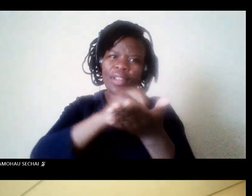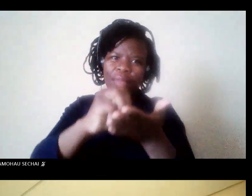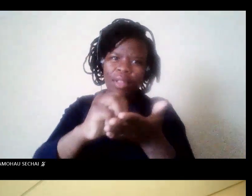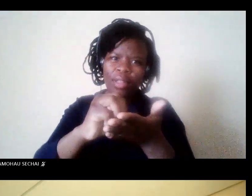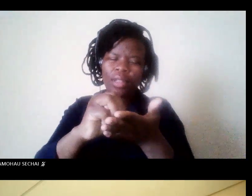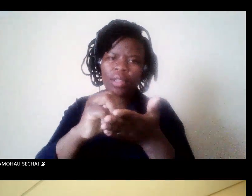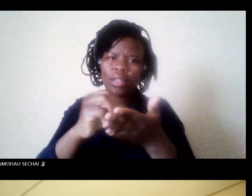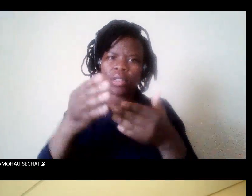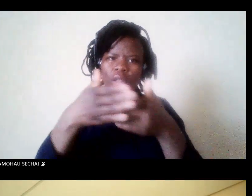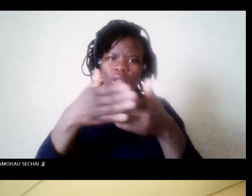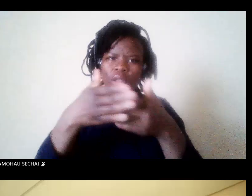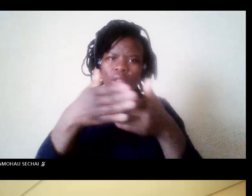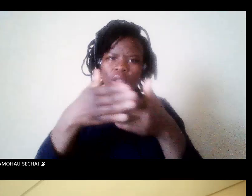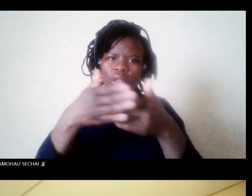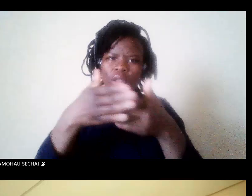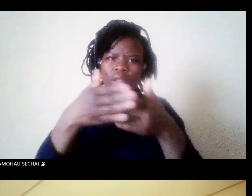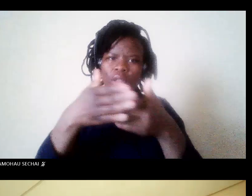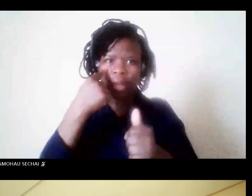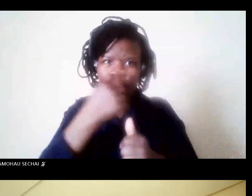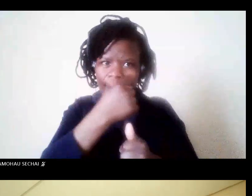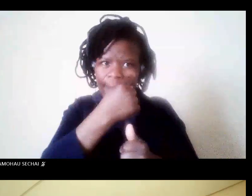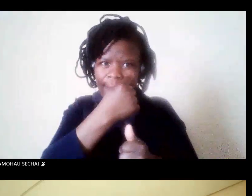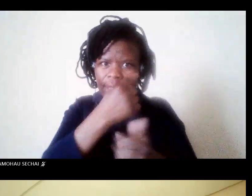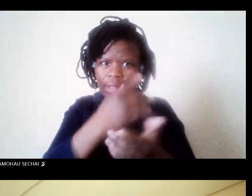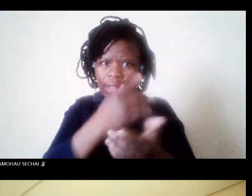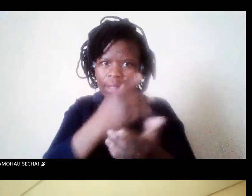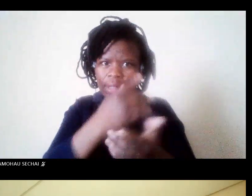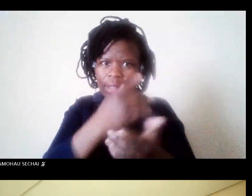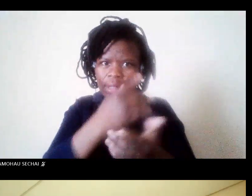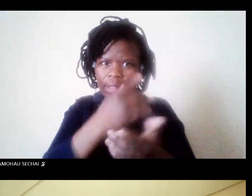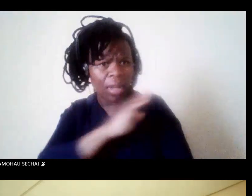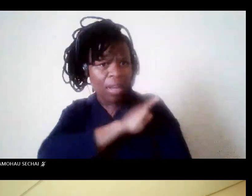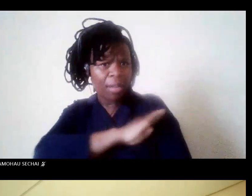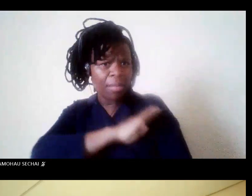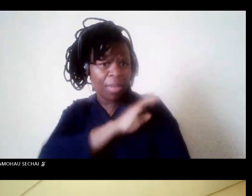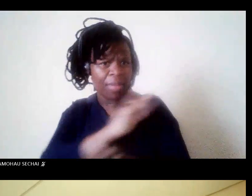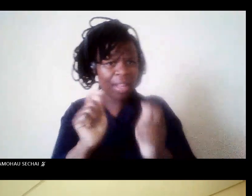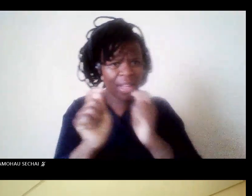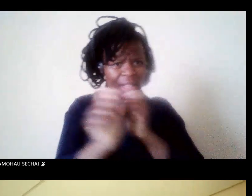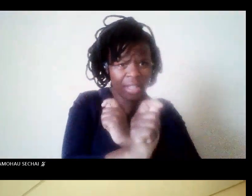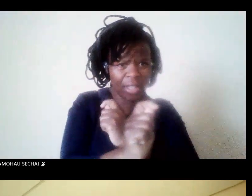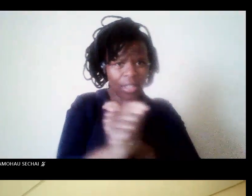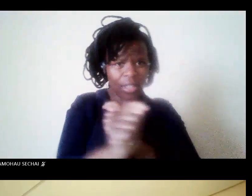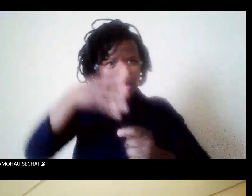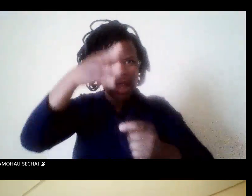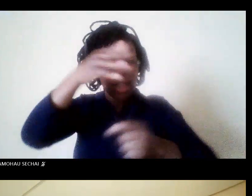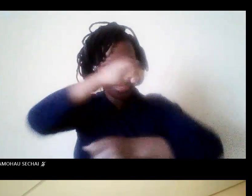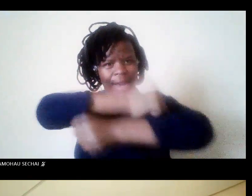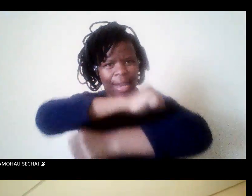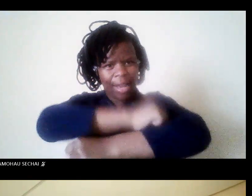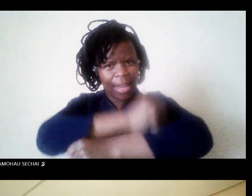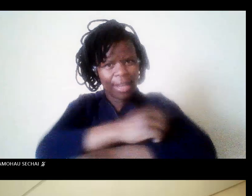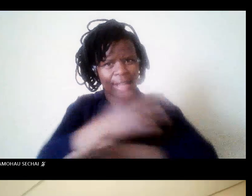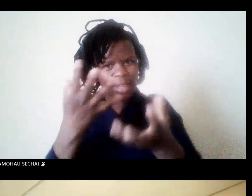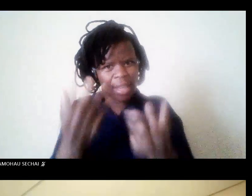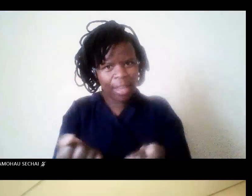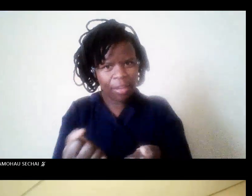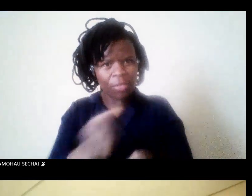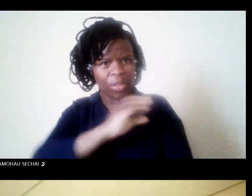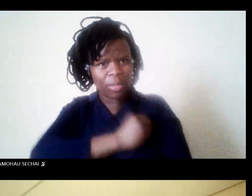to sometimes when we see behavioral changes of learners with disabilities, we should not judge on the